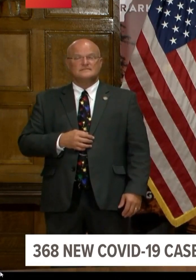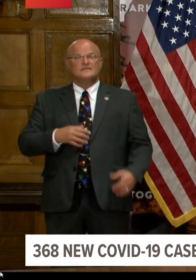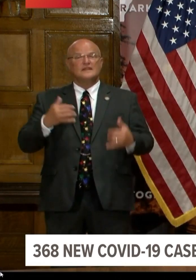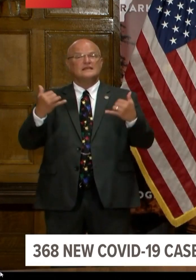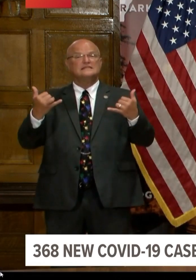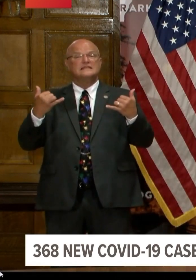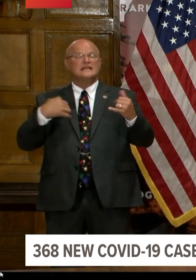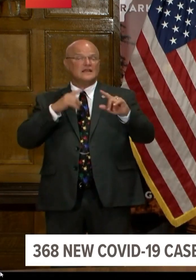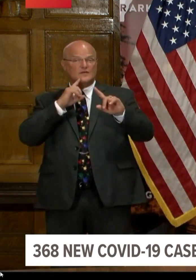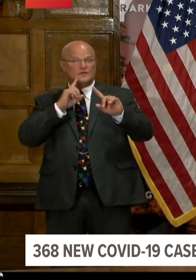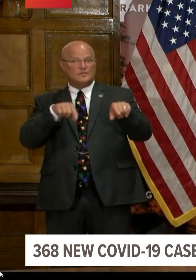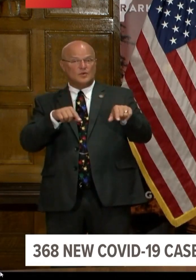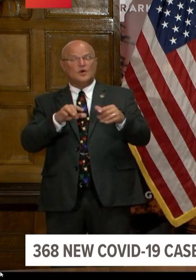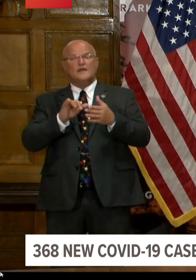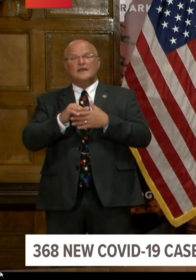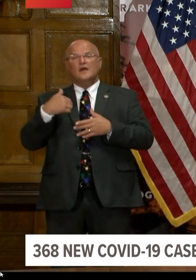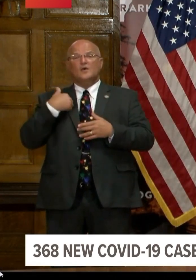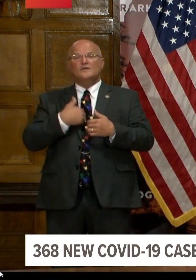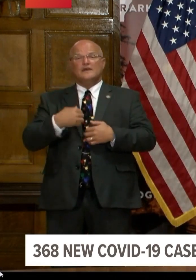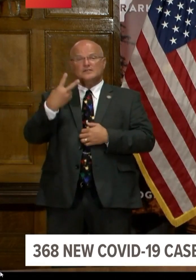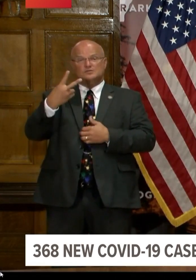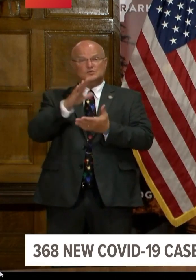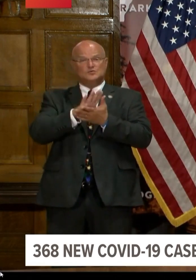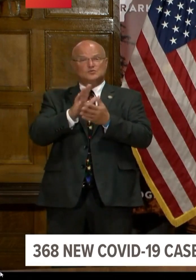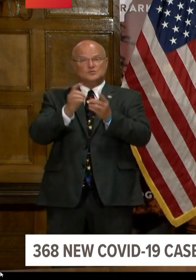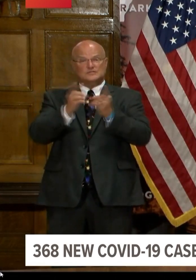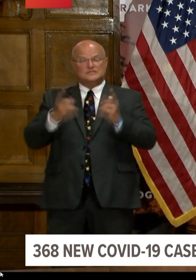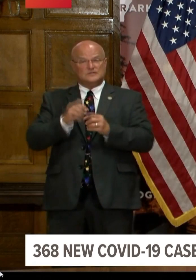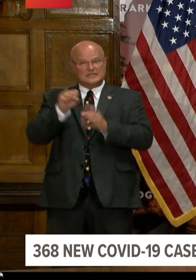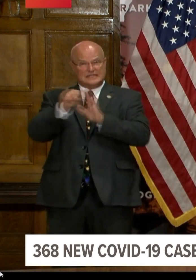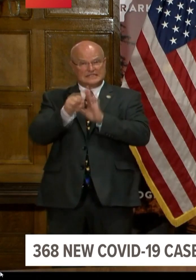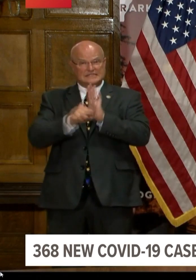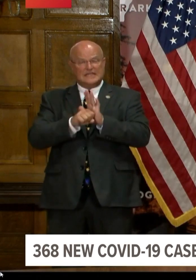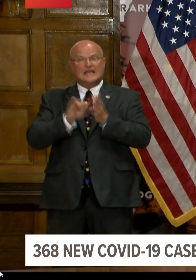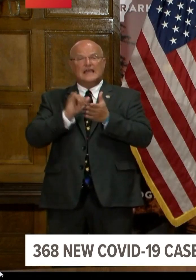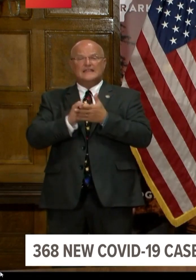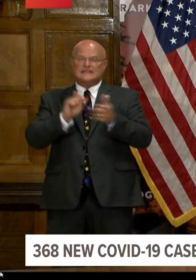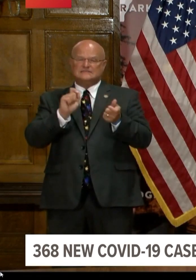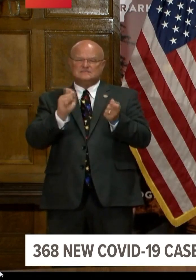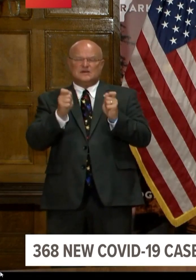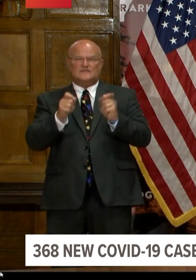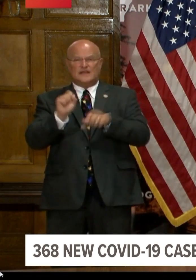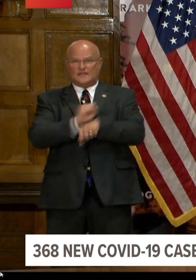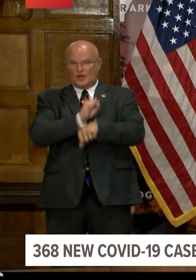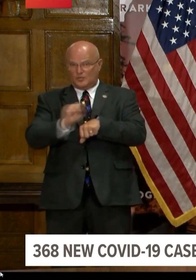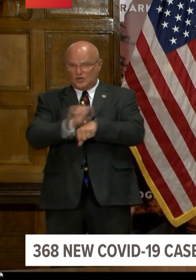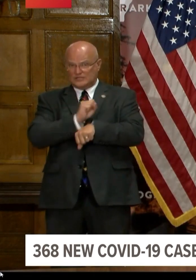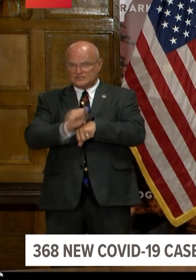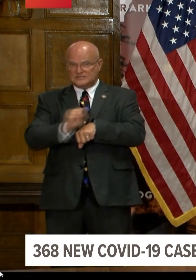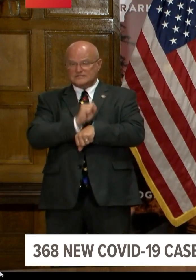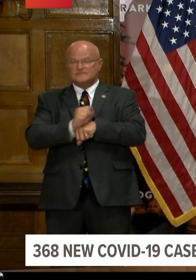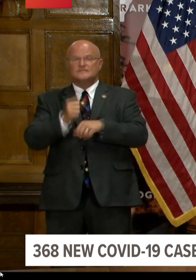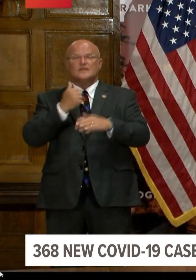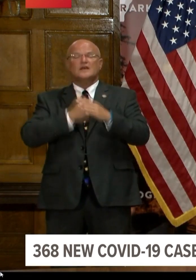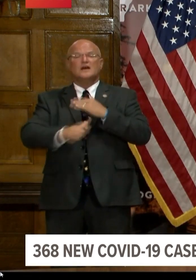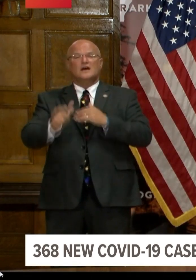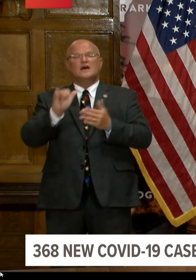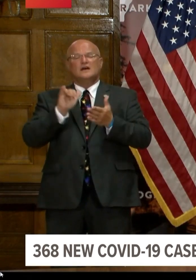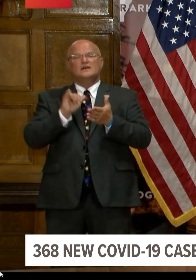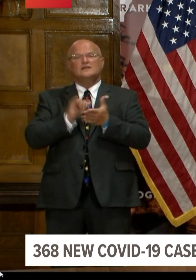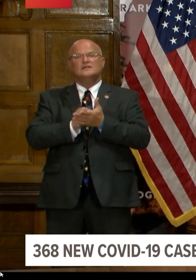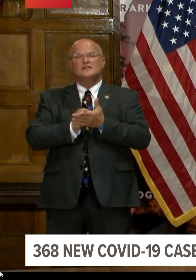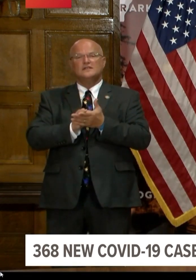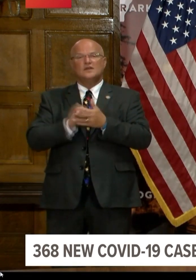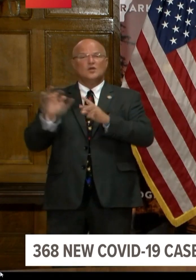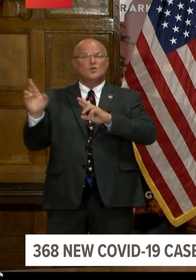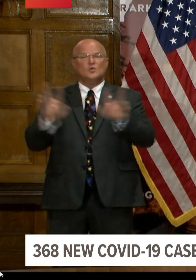Today, I'm going to report that we've had 2 school districts in the state that have modified their operations under the